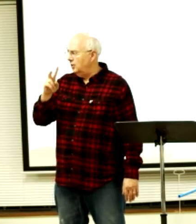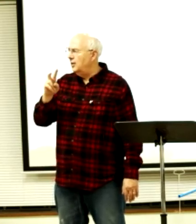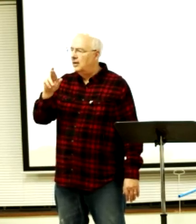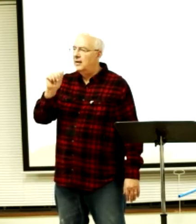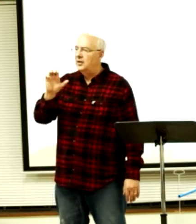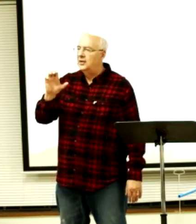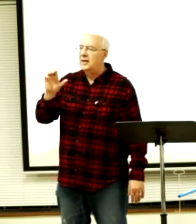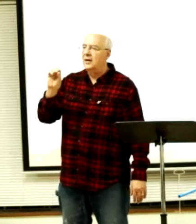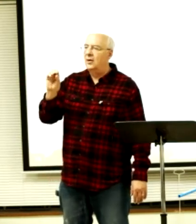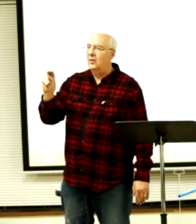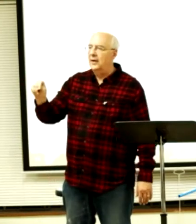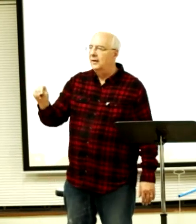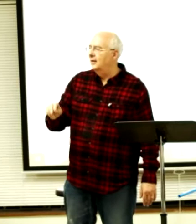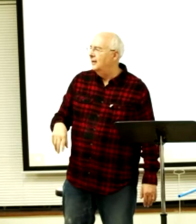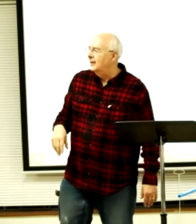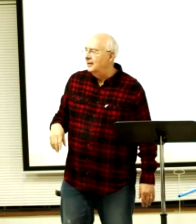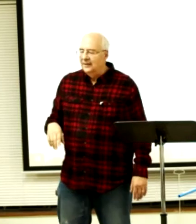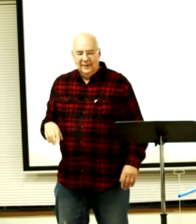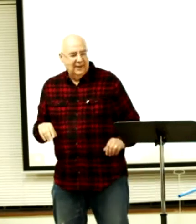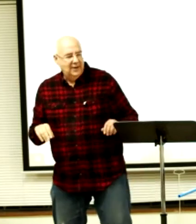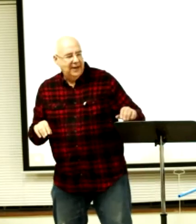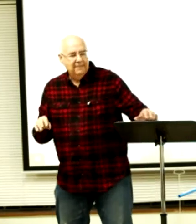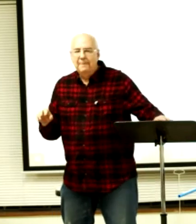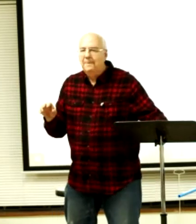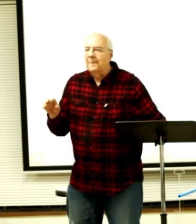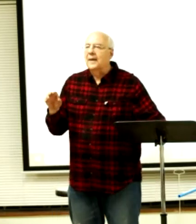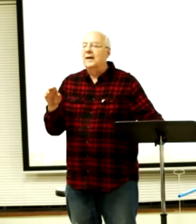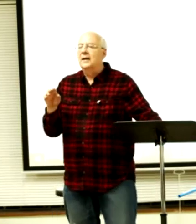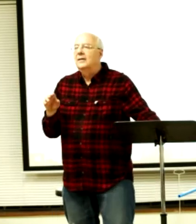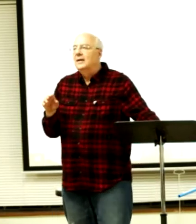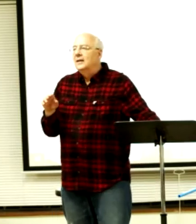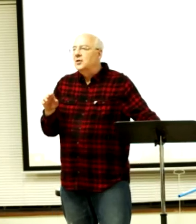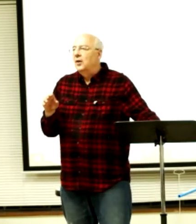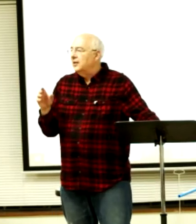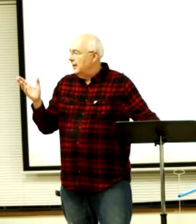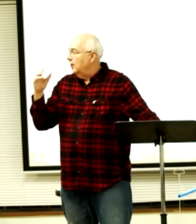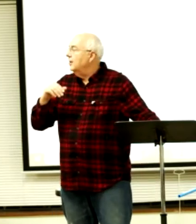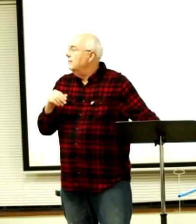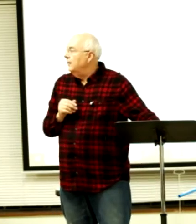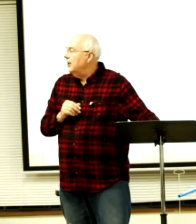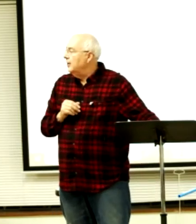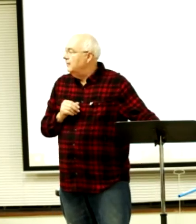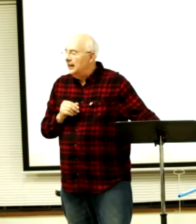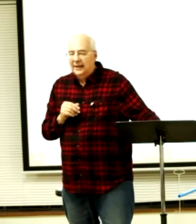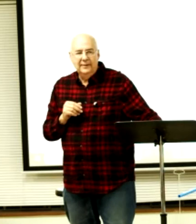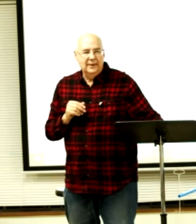C's, R-A-C-C-O-O-N. Okay. So that's a good, very good